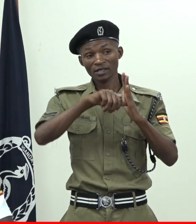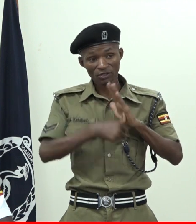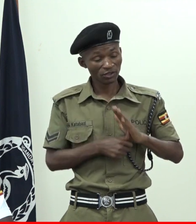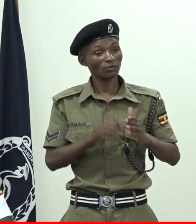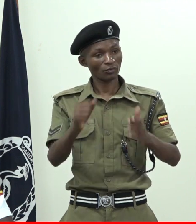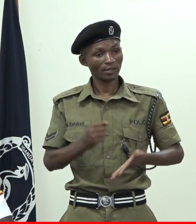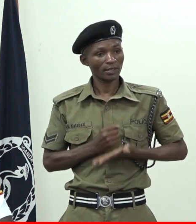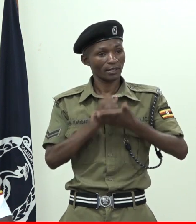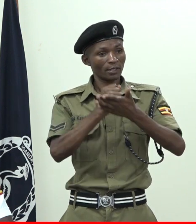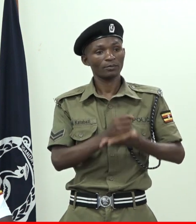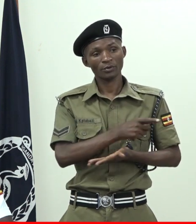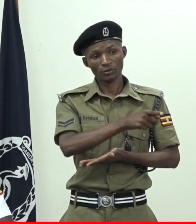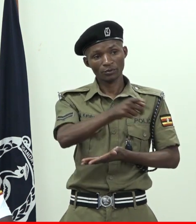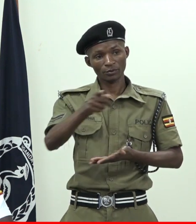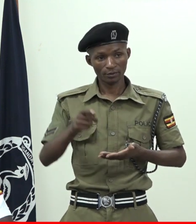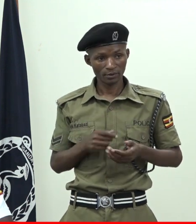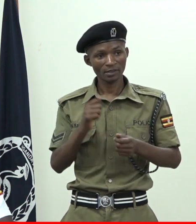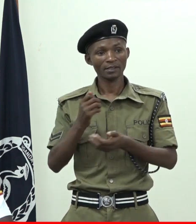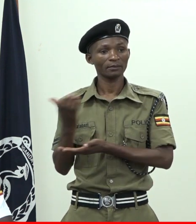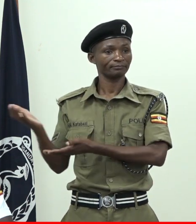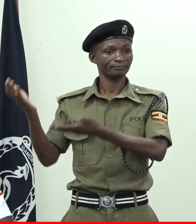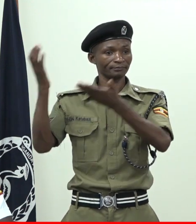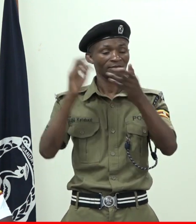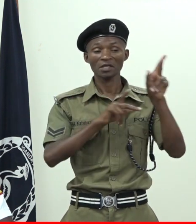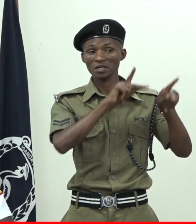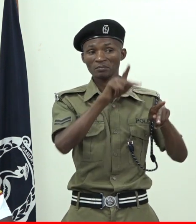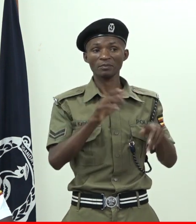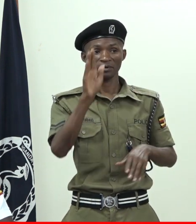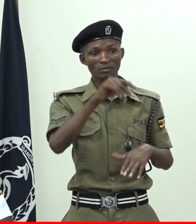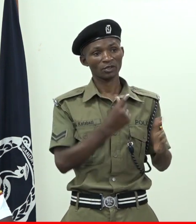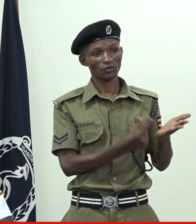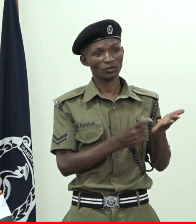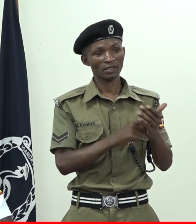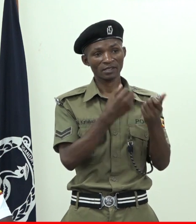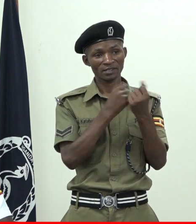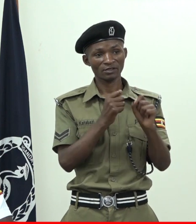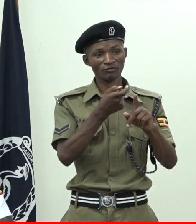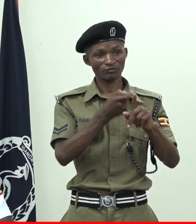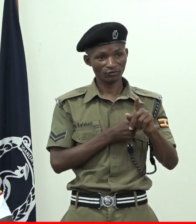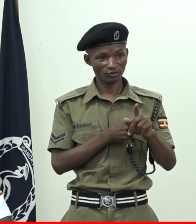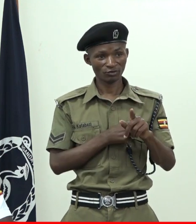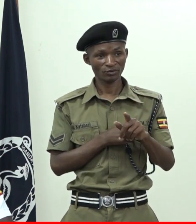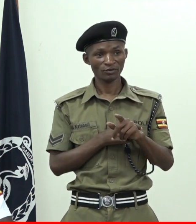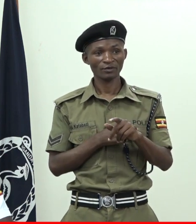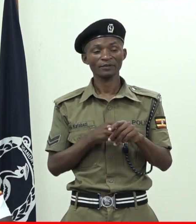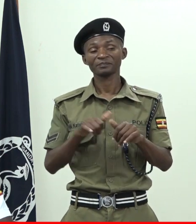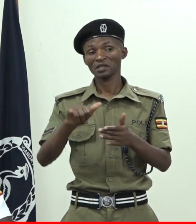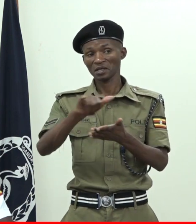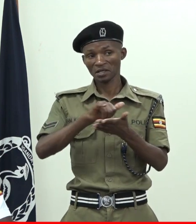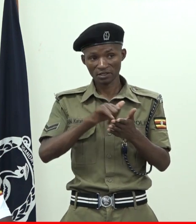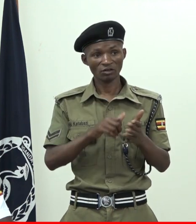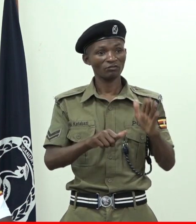able to assist and repatriate our people and save them from this nature of